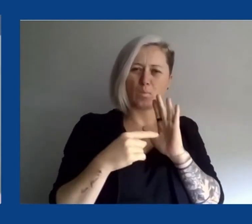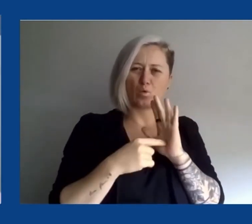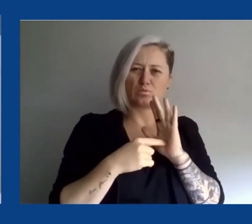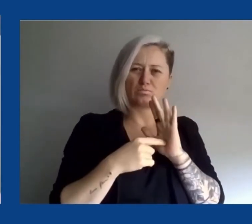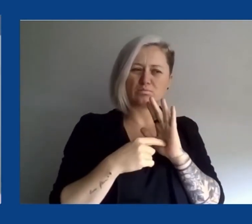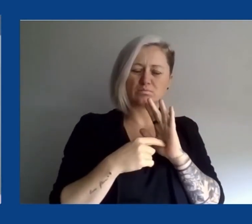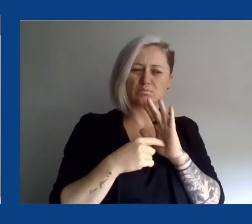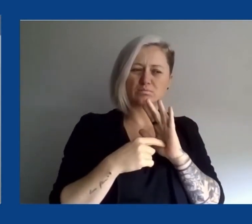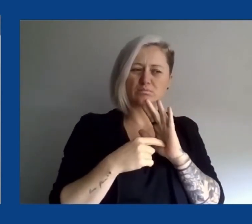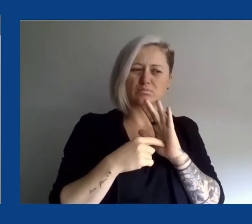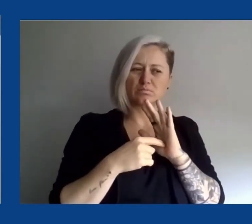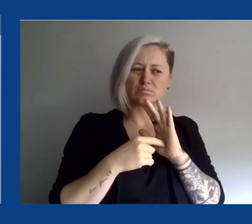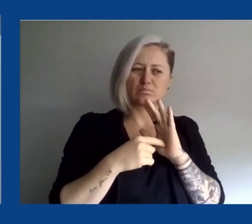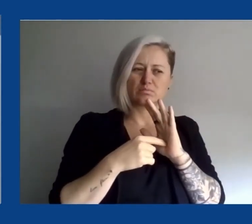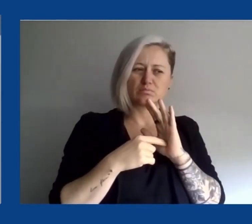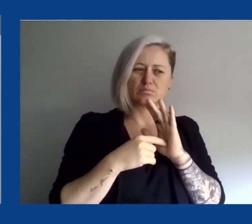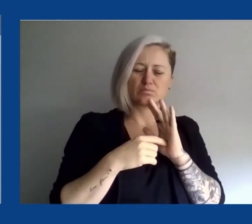keep